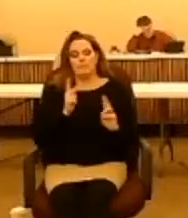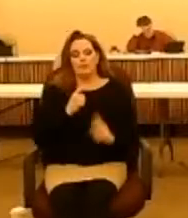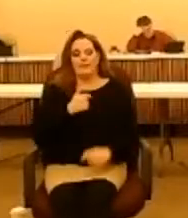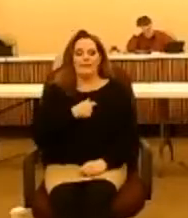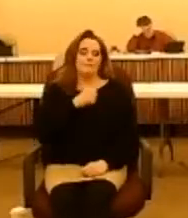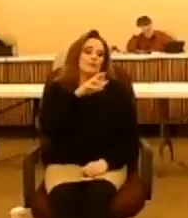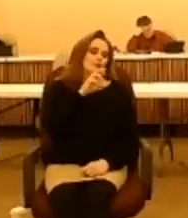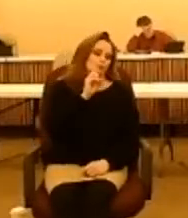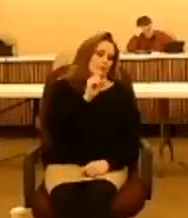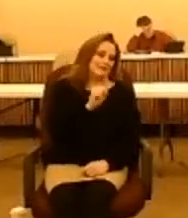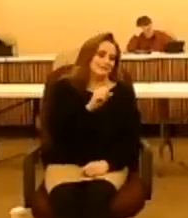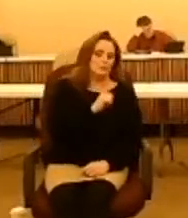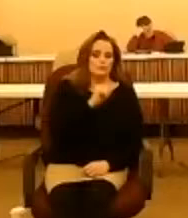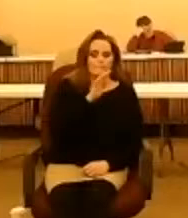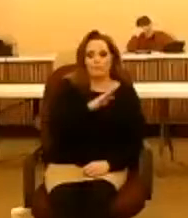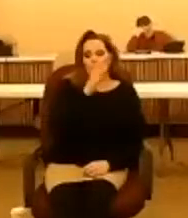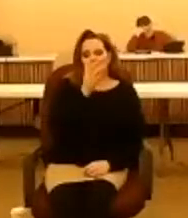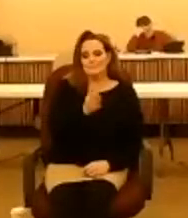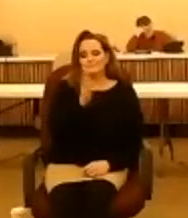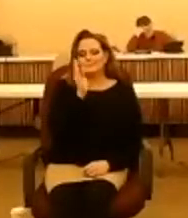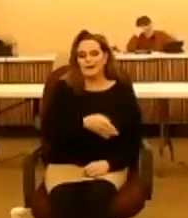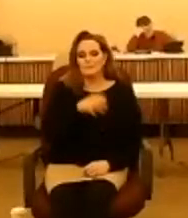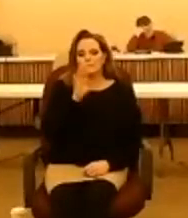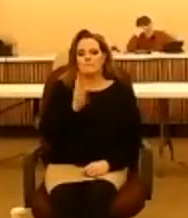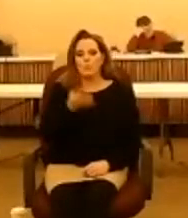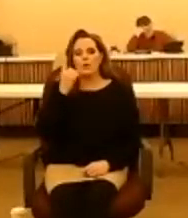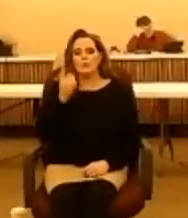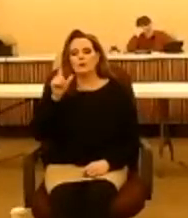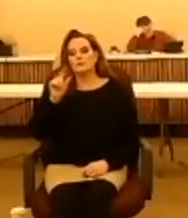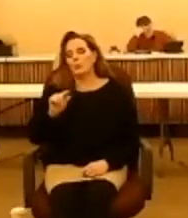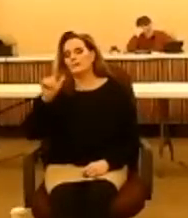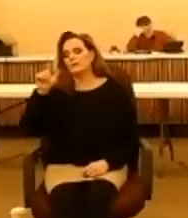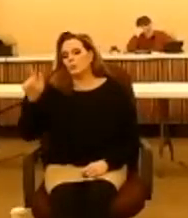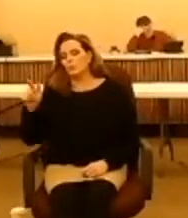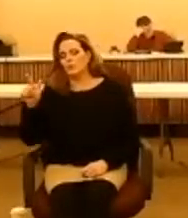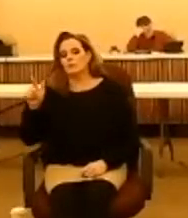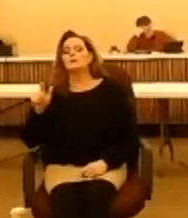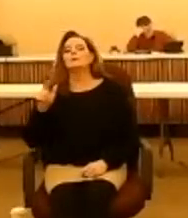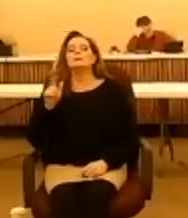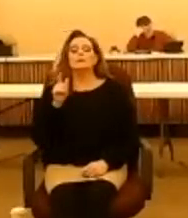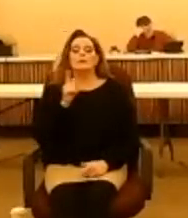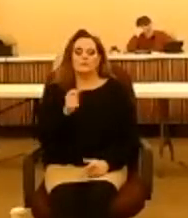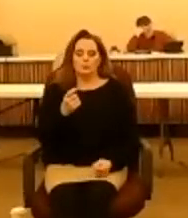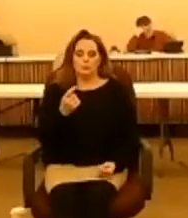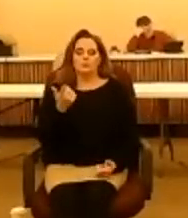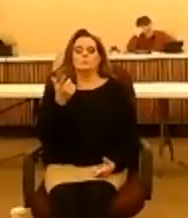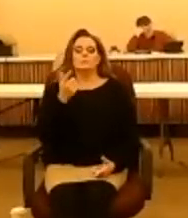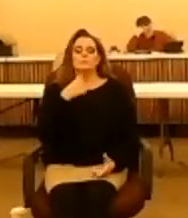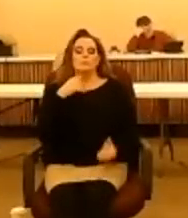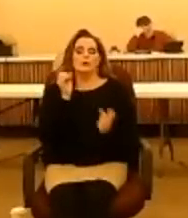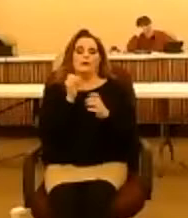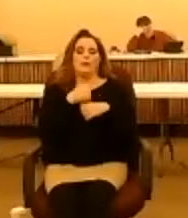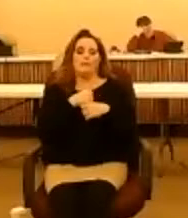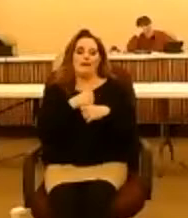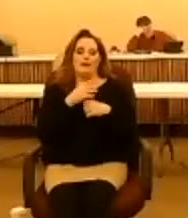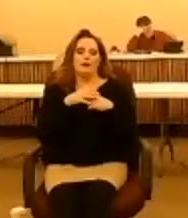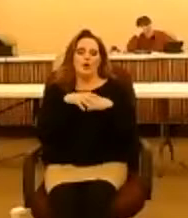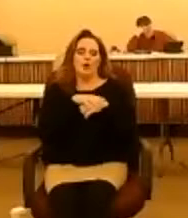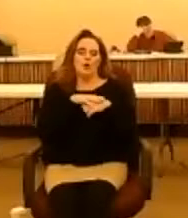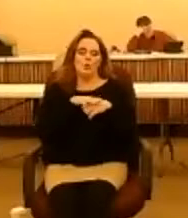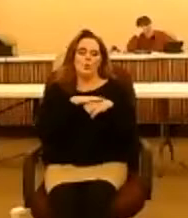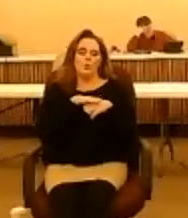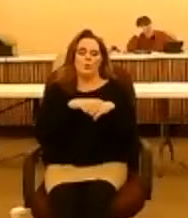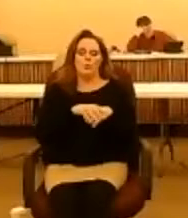have Resolution 4-41, 2021, to create the Local